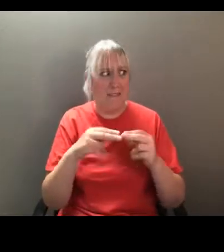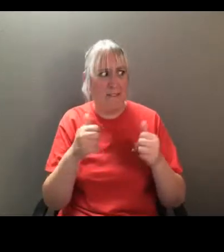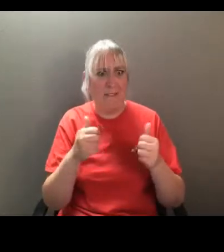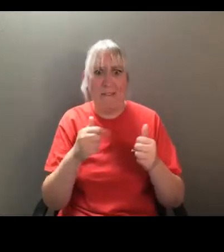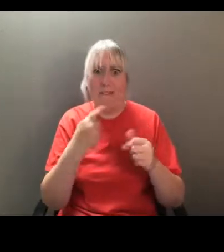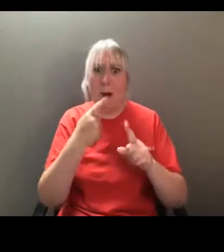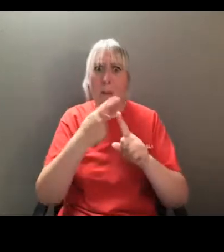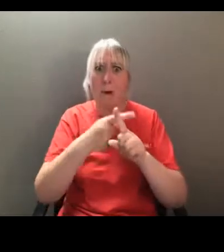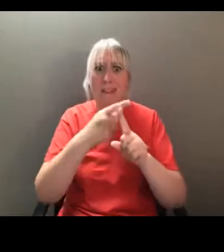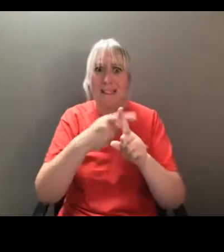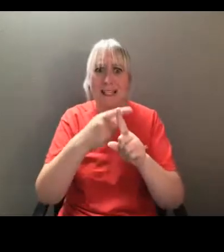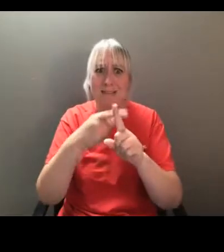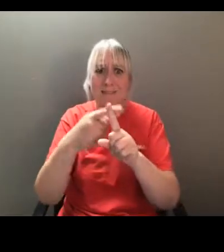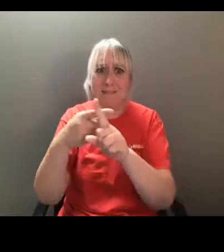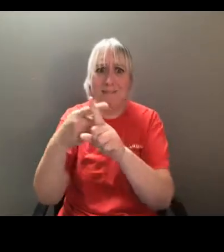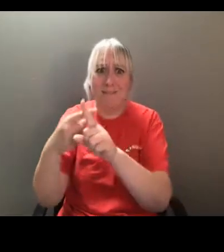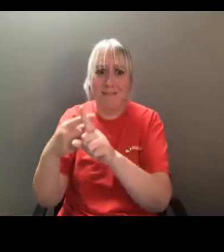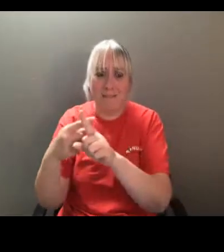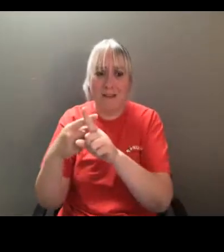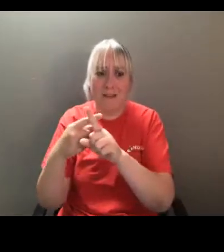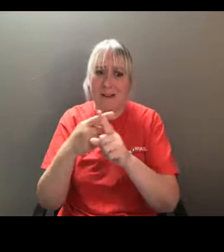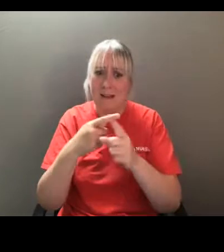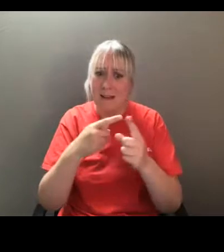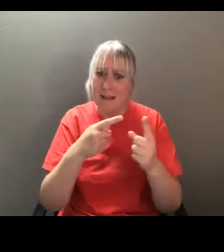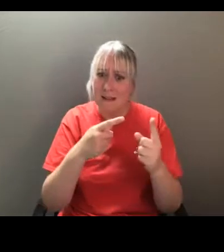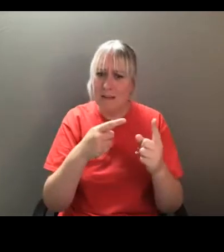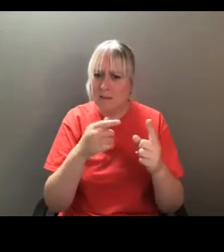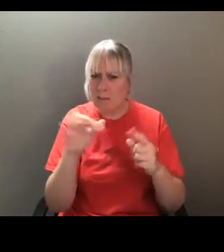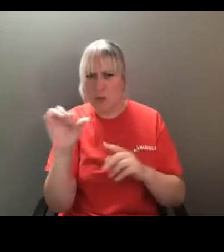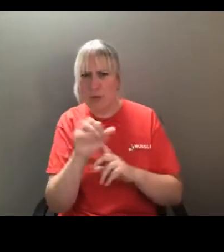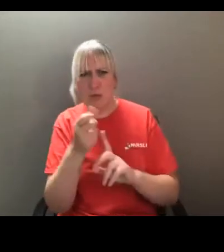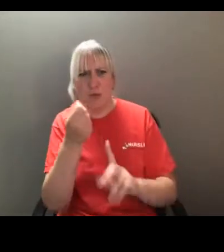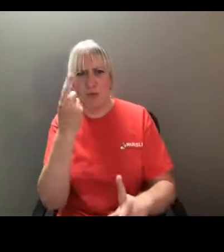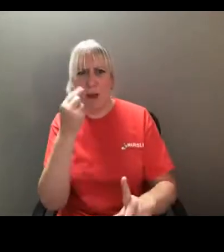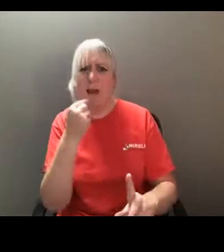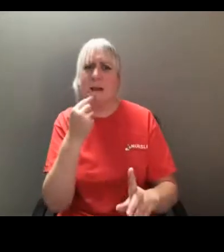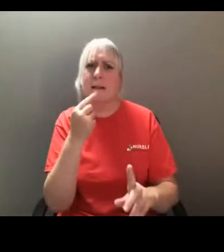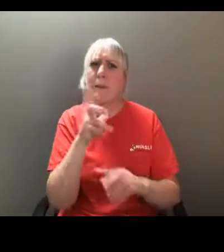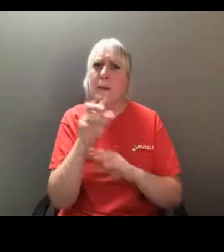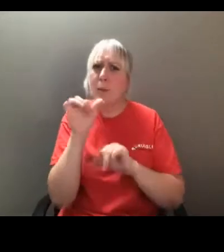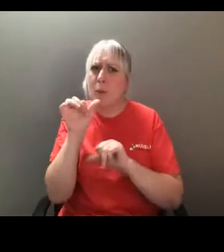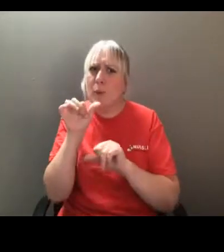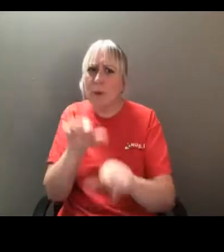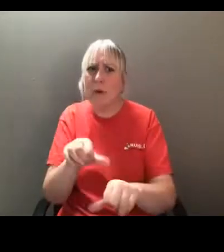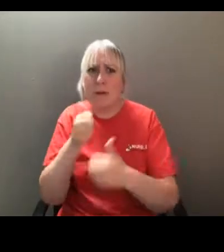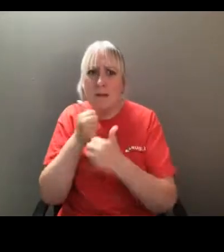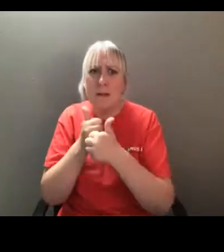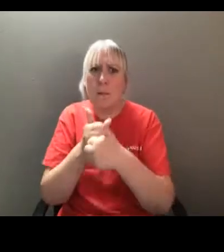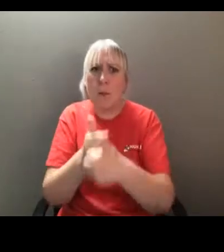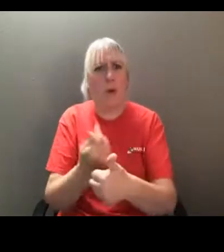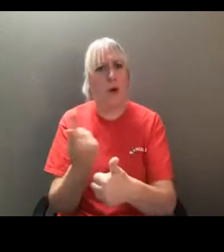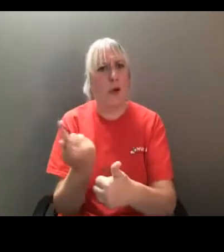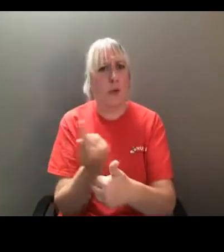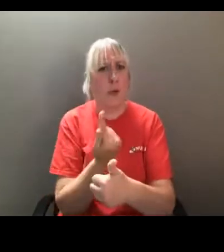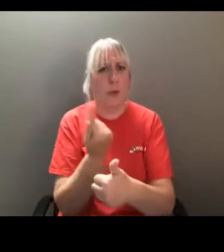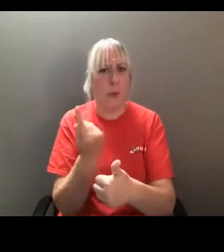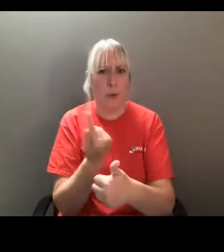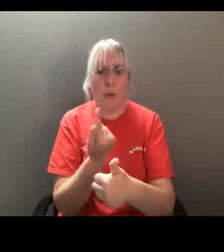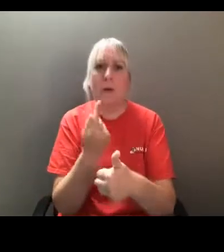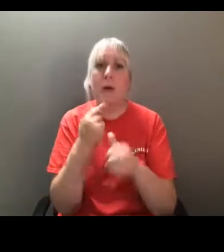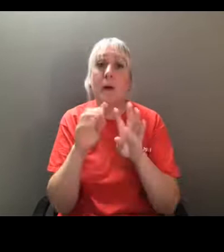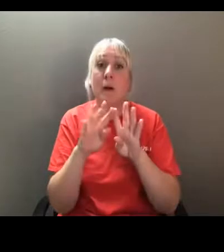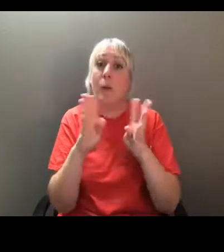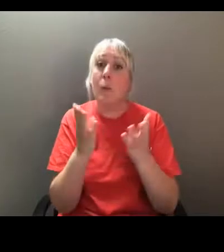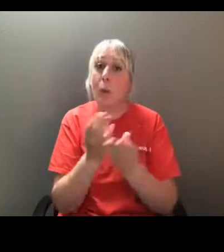should be noticed that those in favour include organisations such as the World